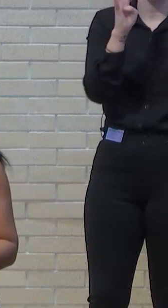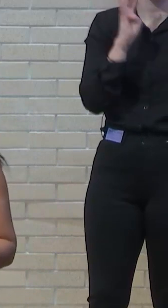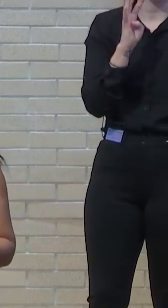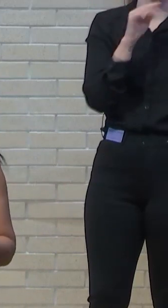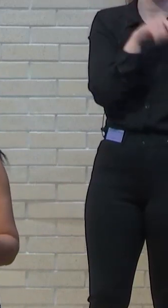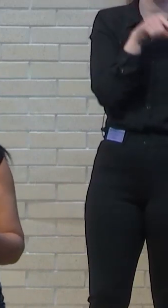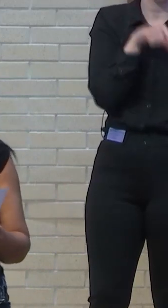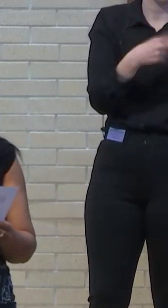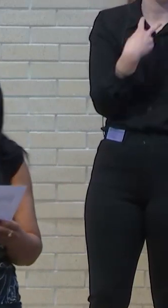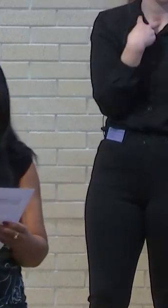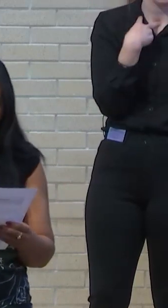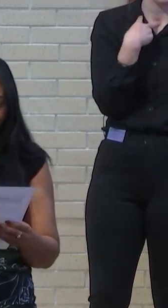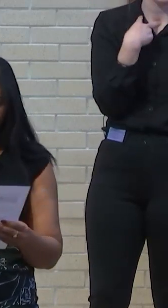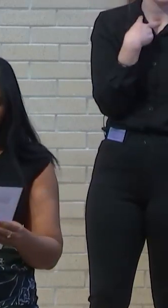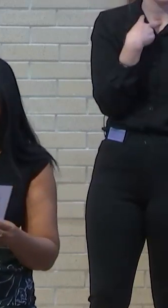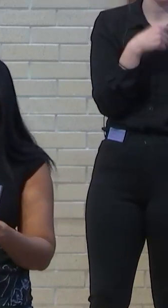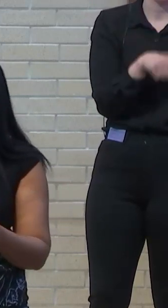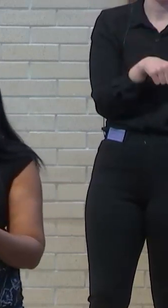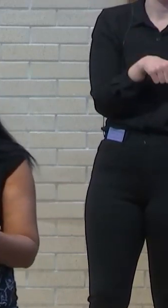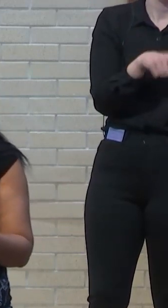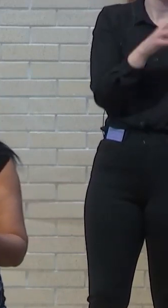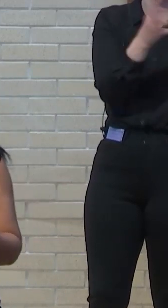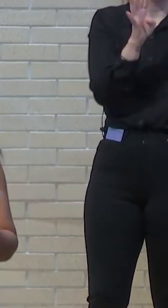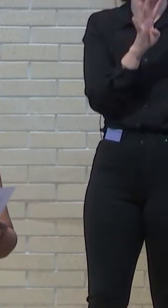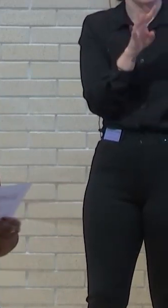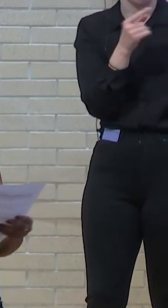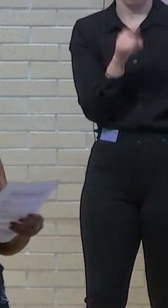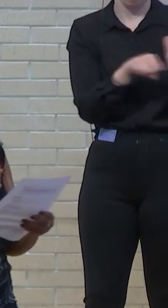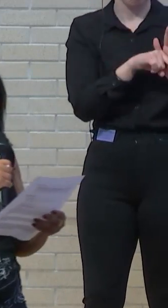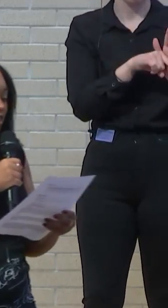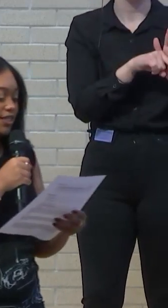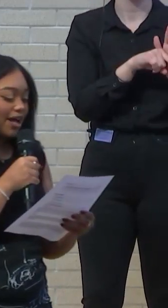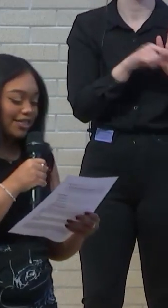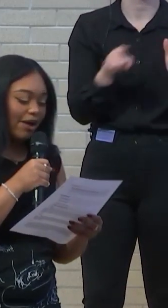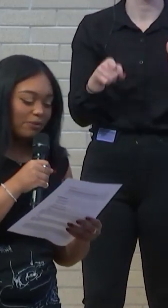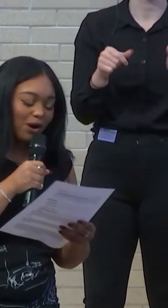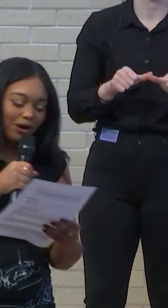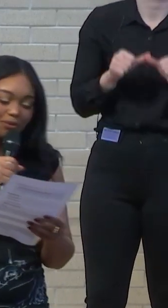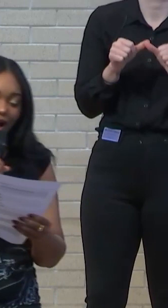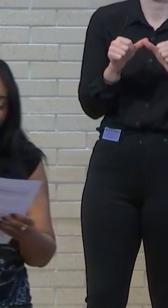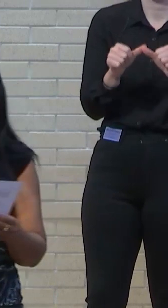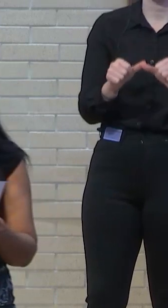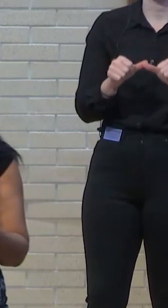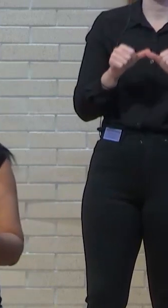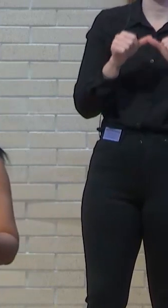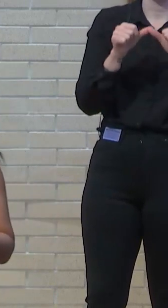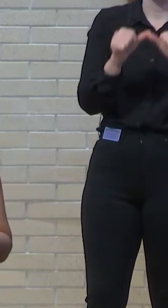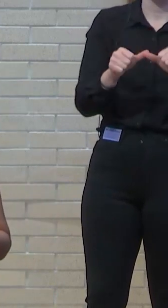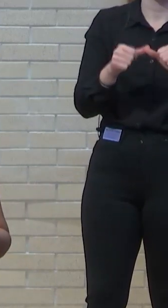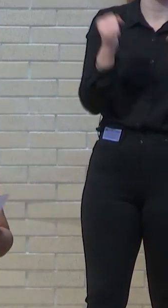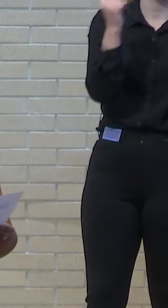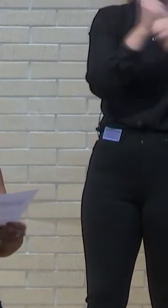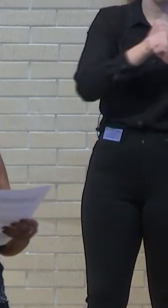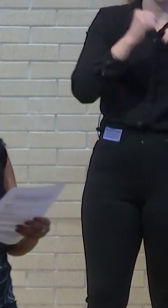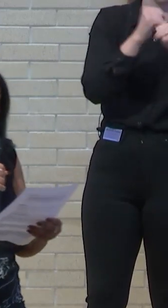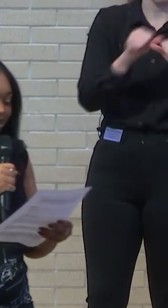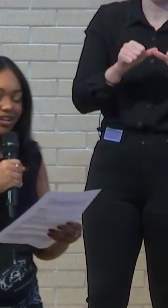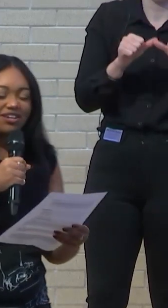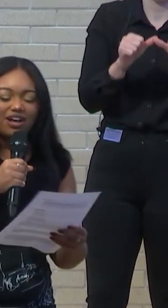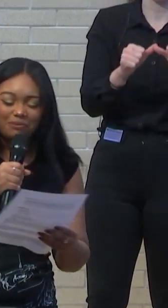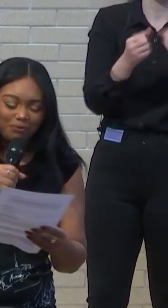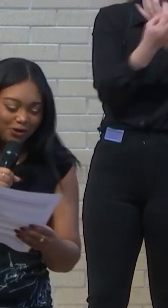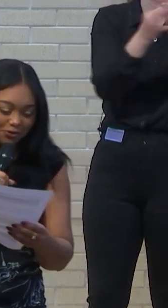I look at you. Caged is not a negative description. You continuously knock down the bar, blocking you to step over those barriers and break